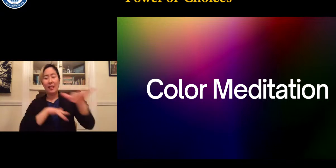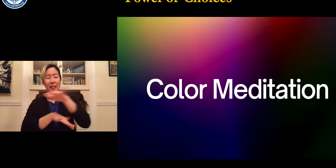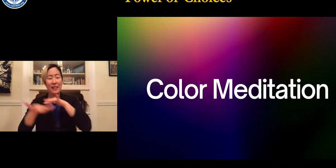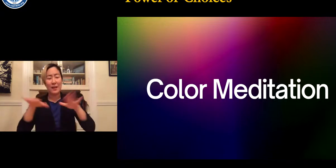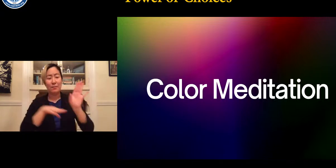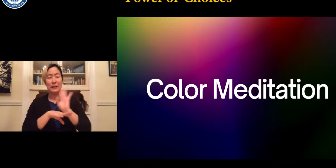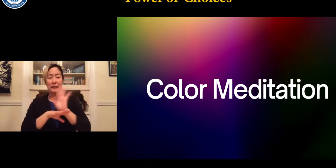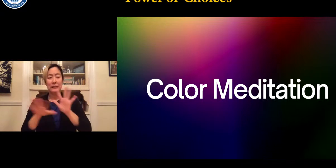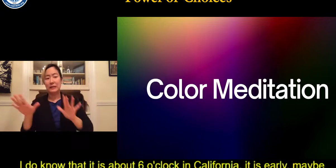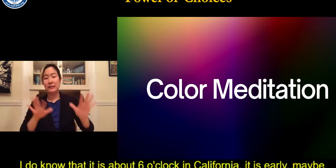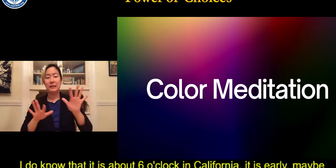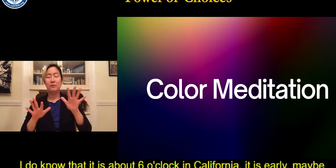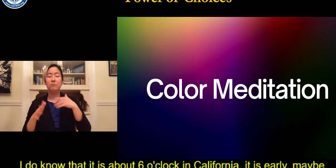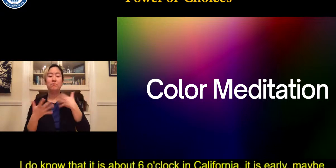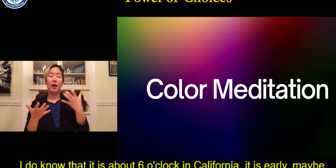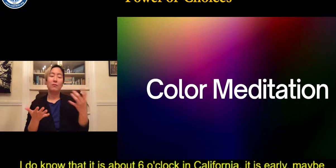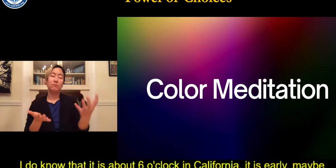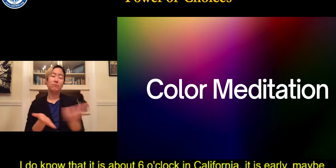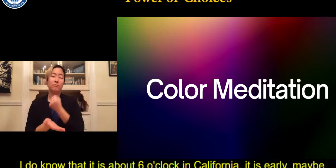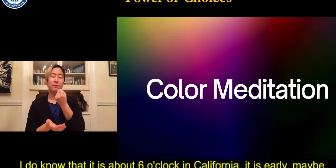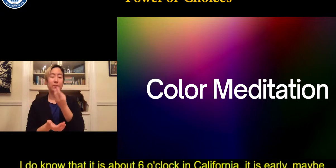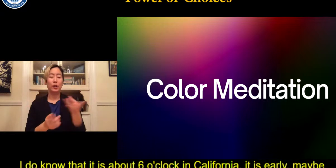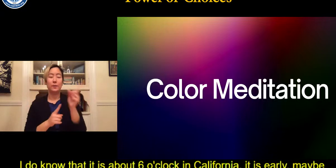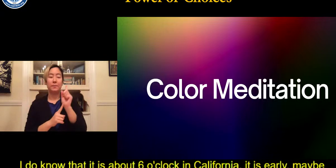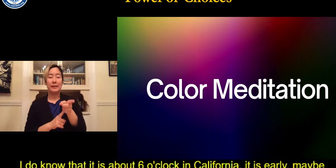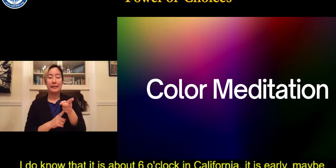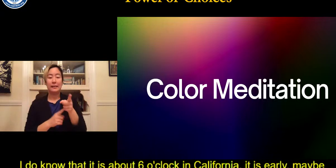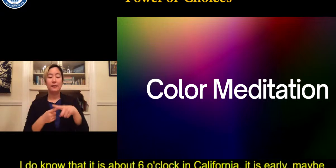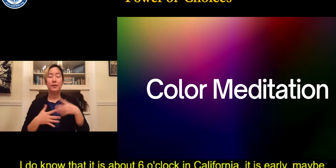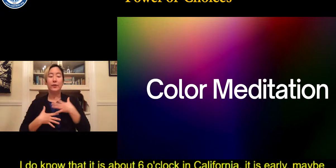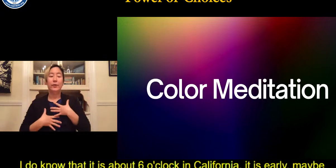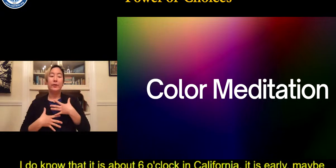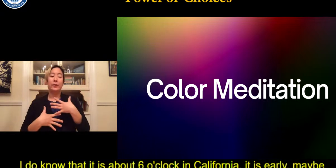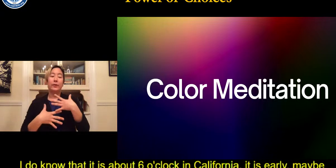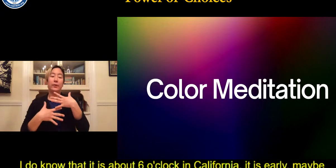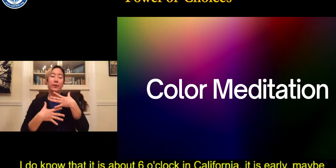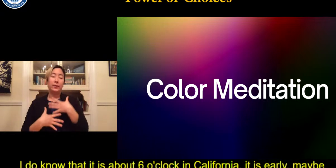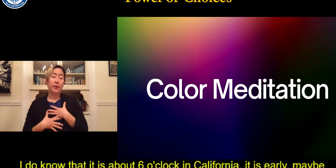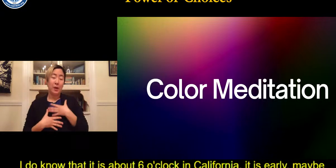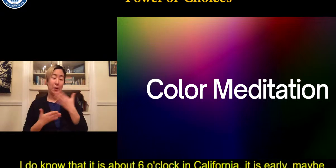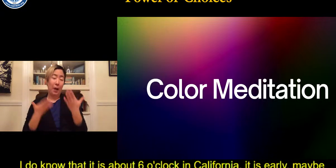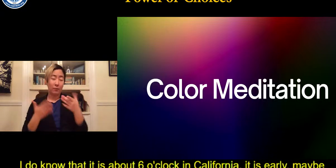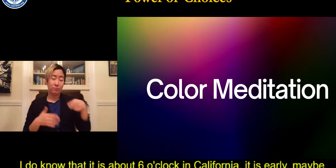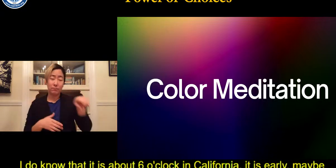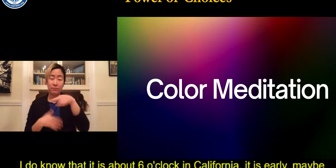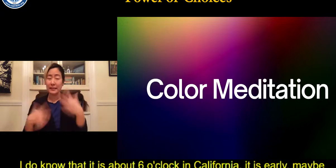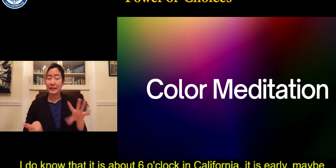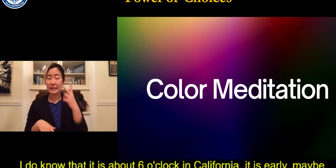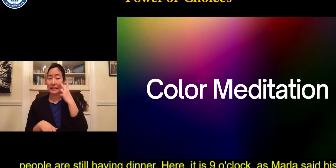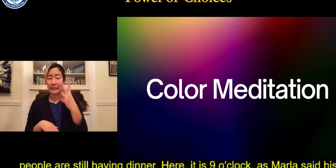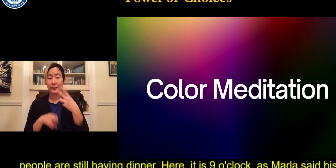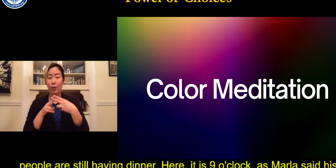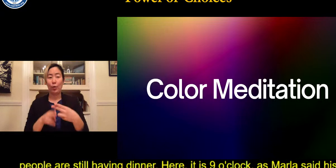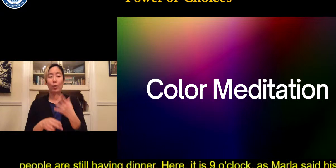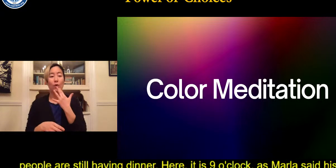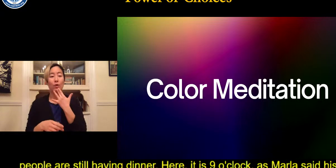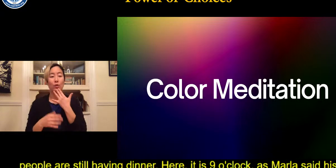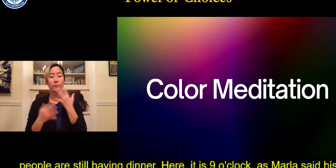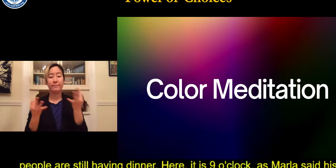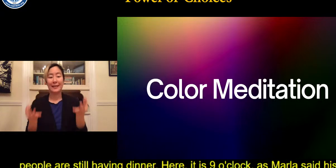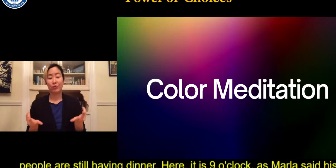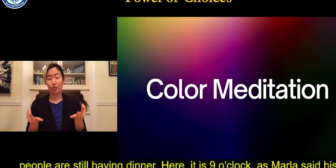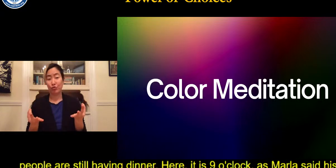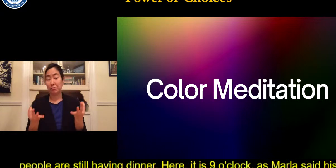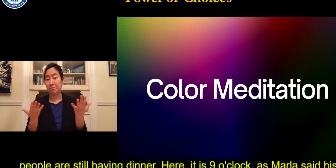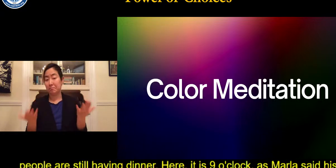as Marla said, a little past my bedtime. I do keep myself busy for a majority of the day, and then I take a couple minutes in the